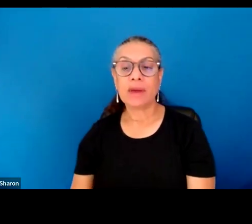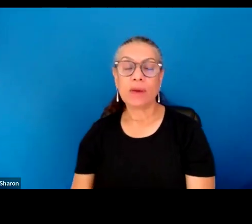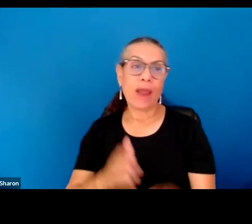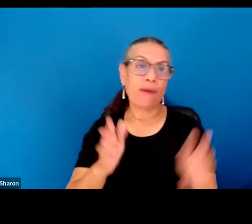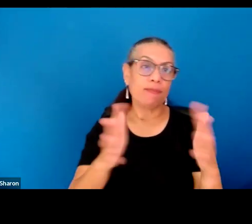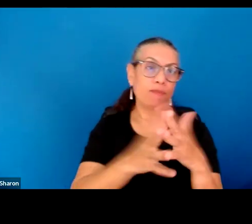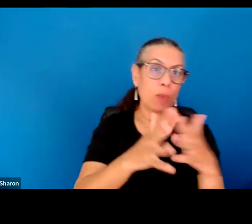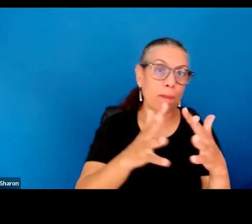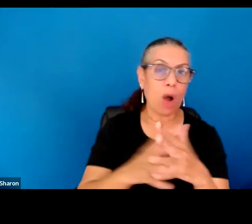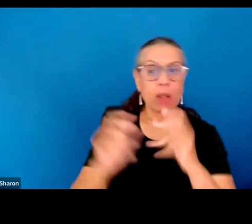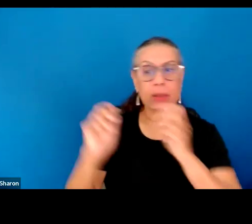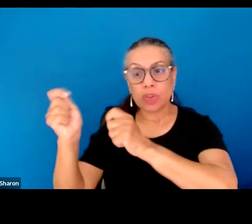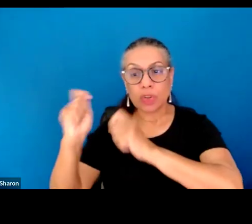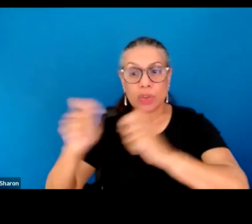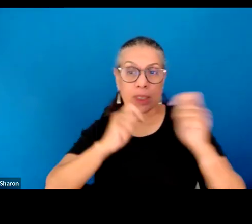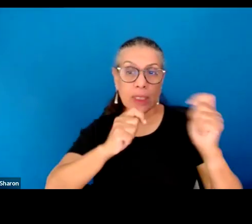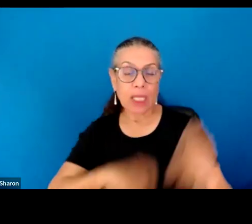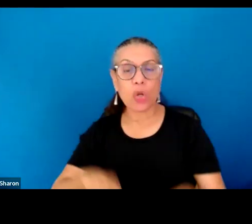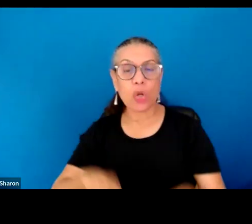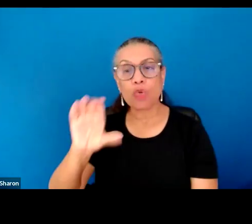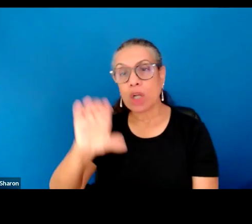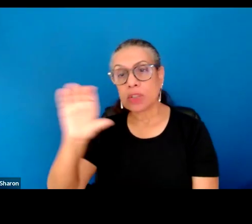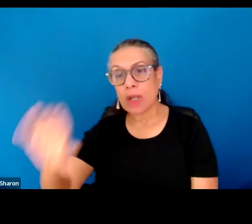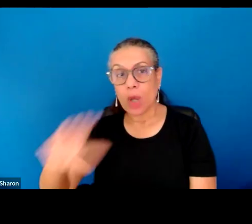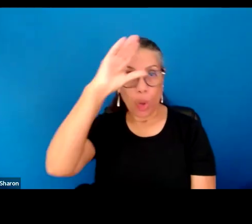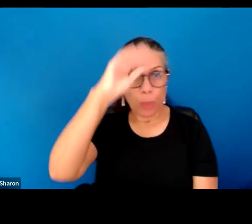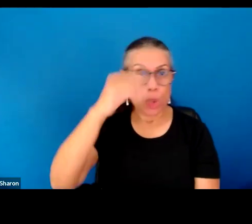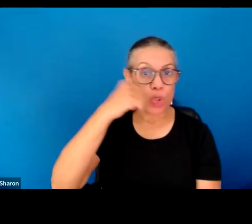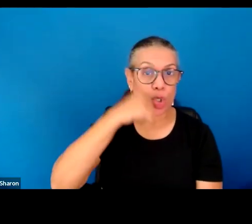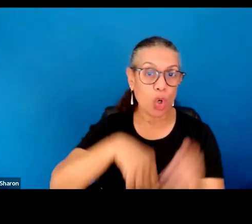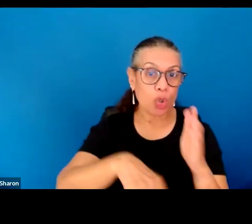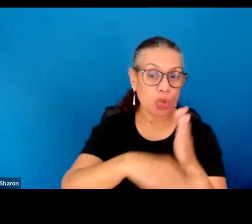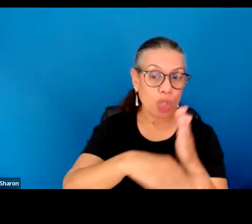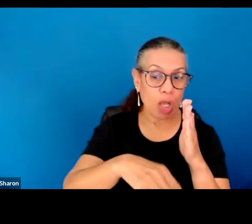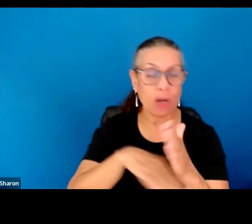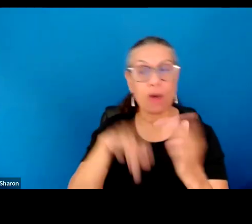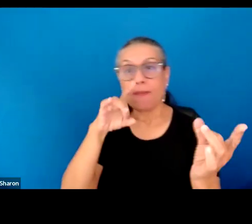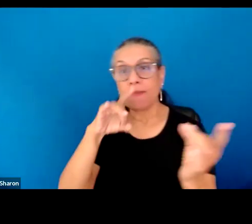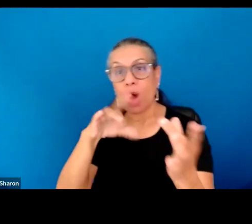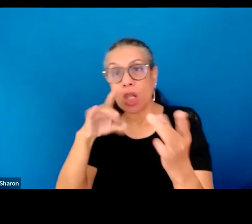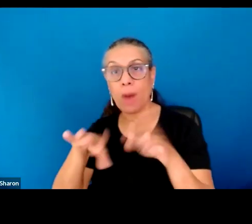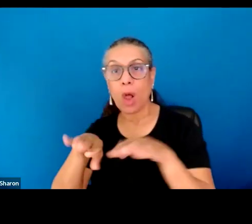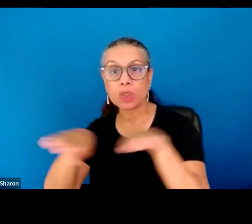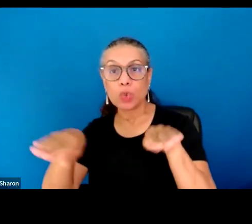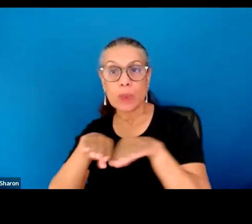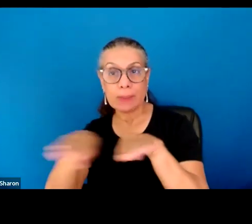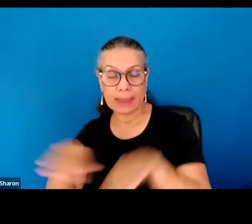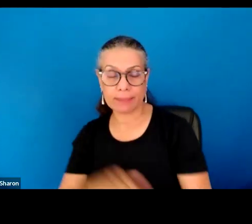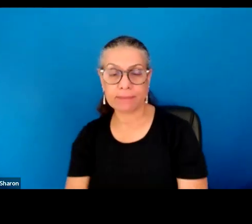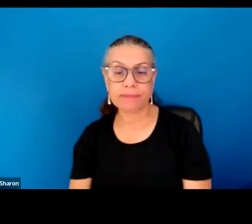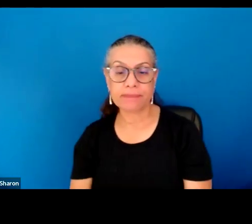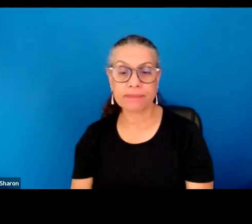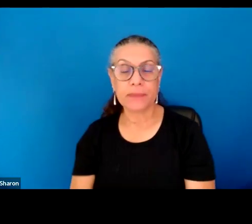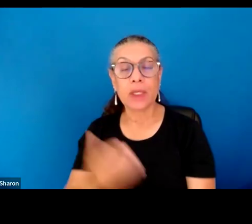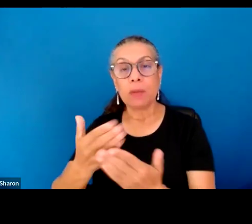football, cheerleading, cross country, boys and girls soccer, volleyball, and swimming. Before I close, I just